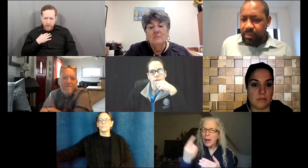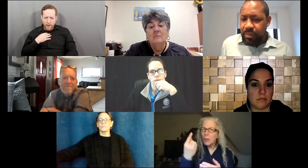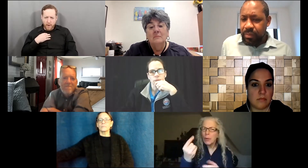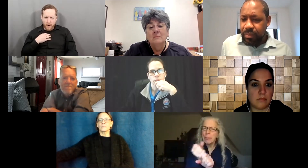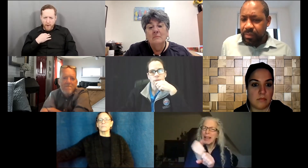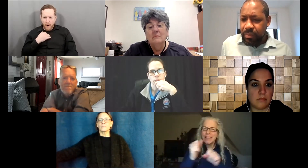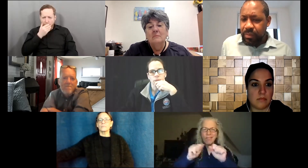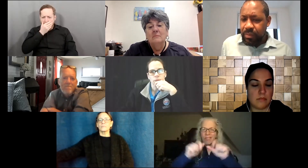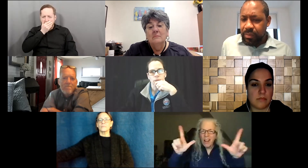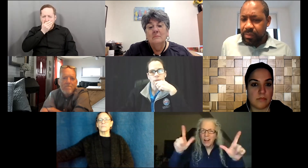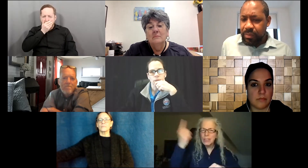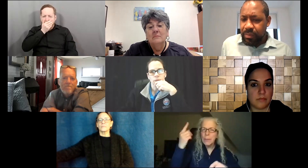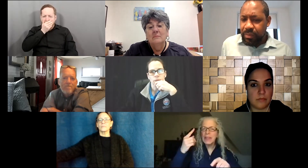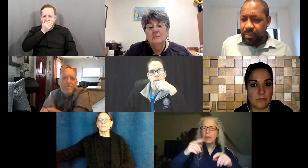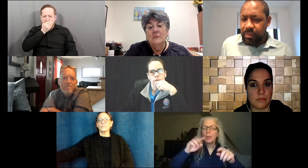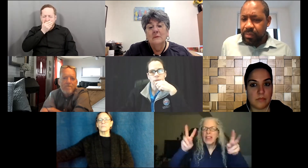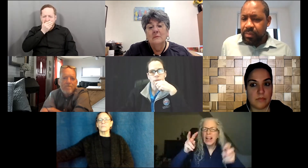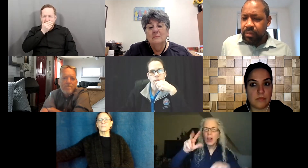Definitely.